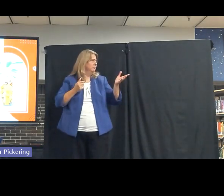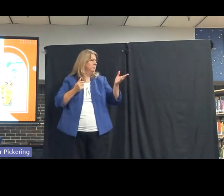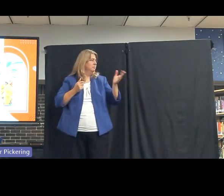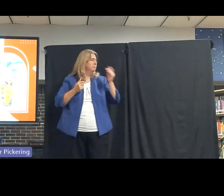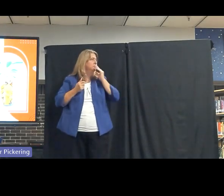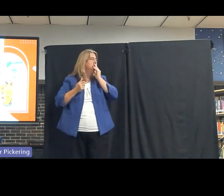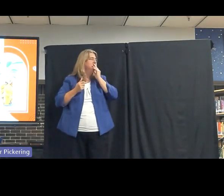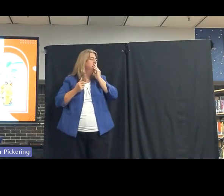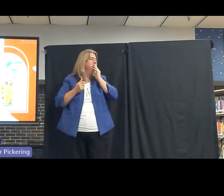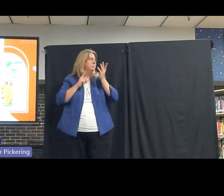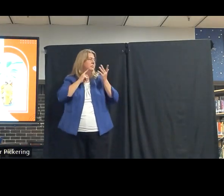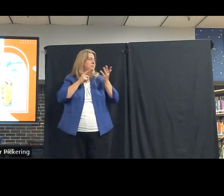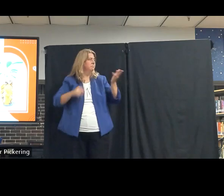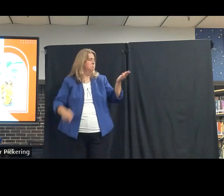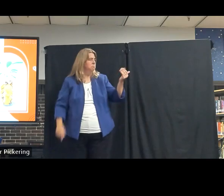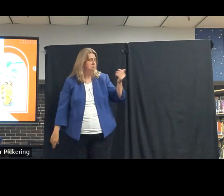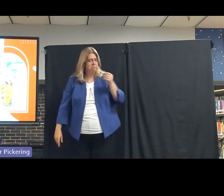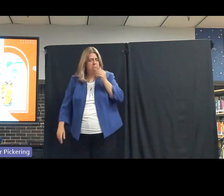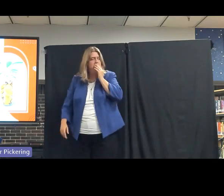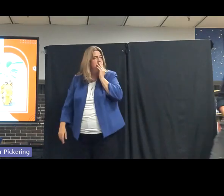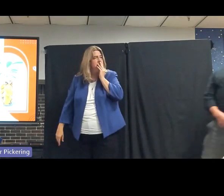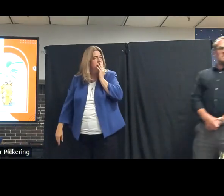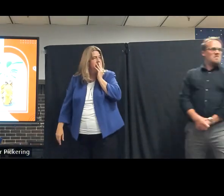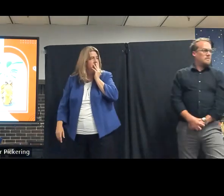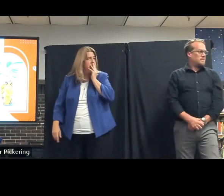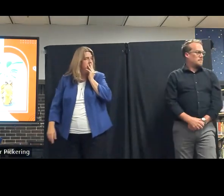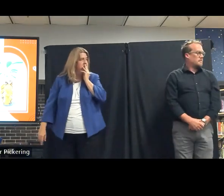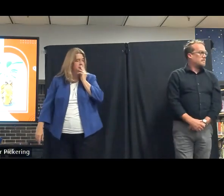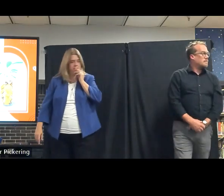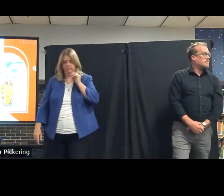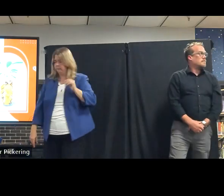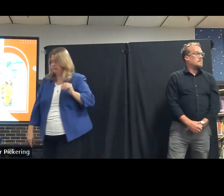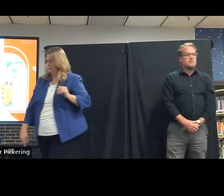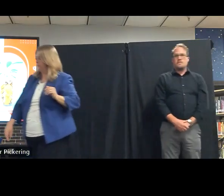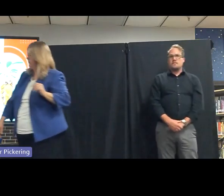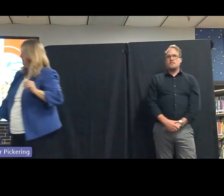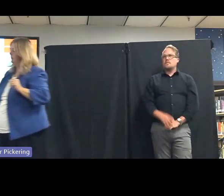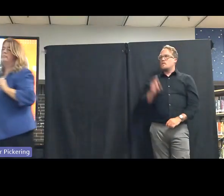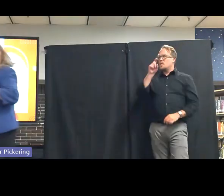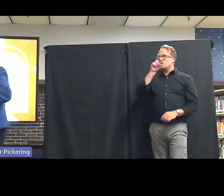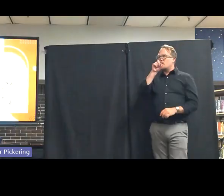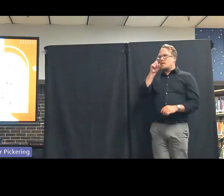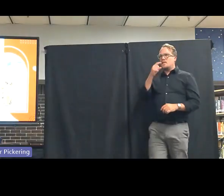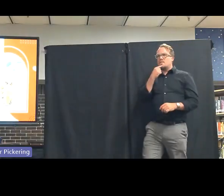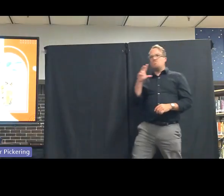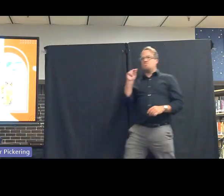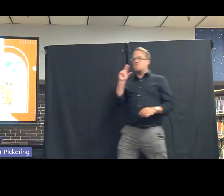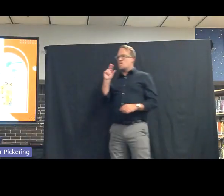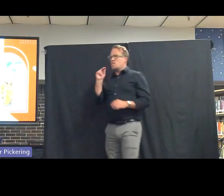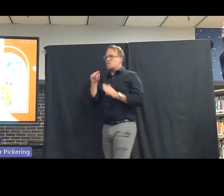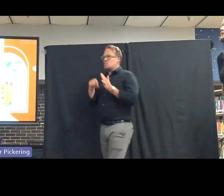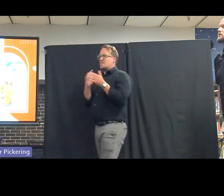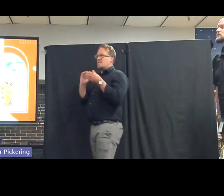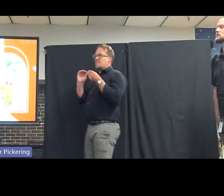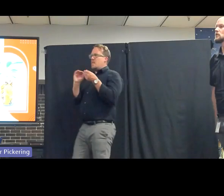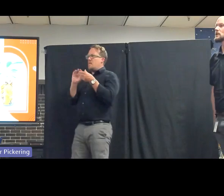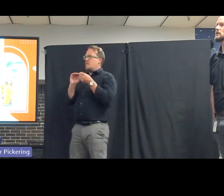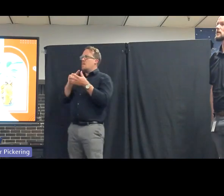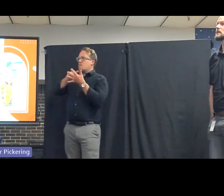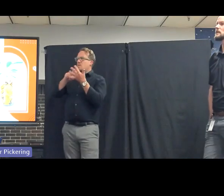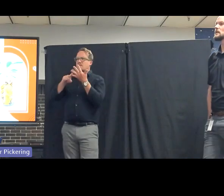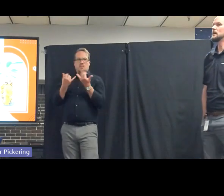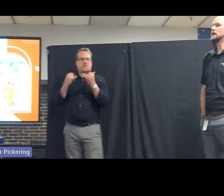Anything you want to add, Jeremy? Yeah, just to say that, yeah, those are the items that we're